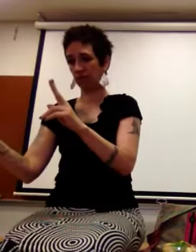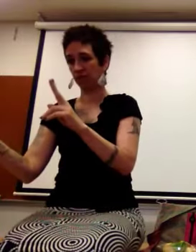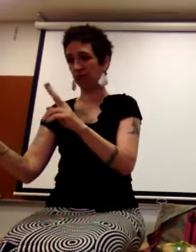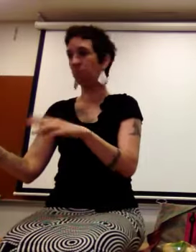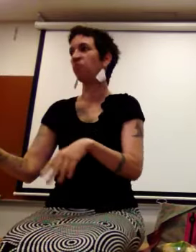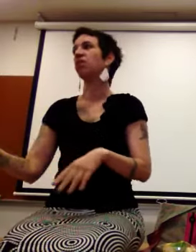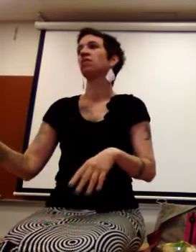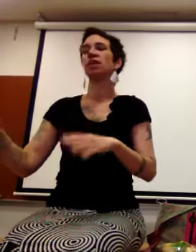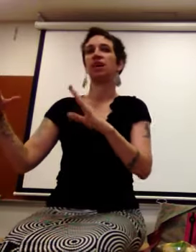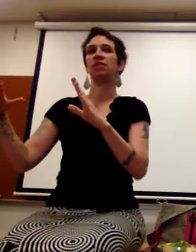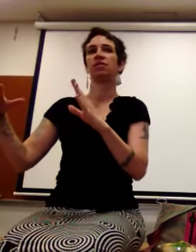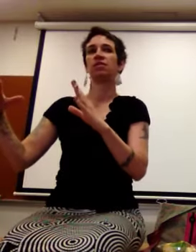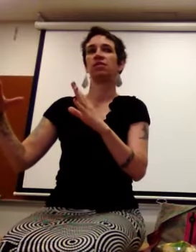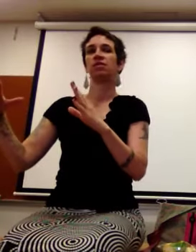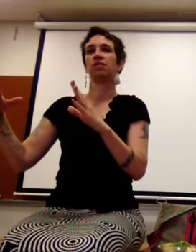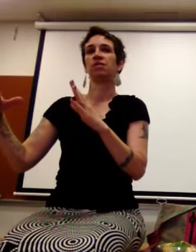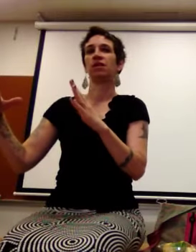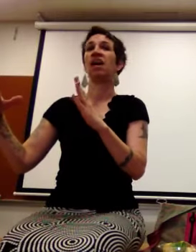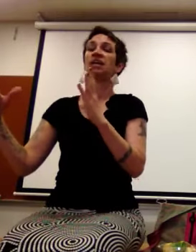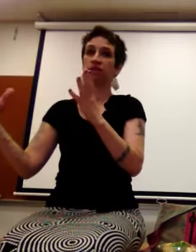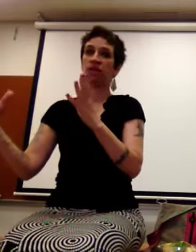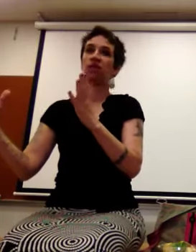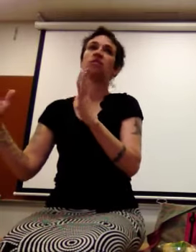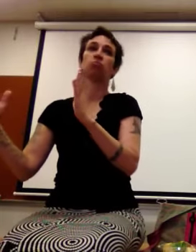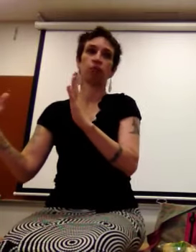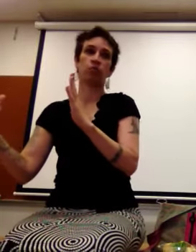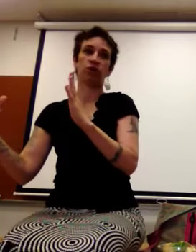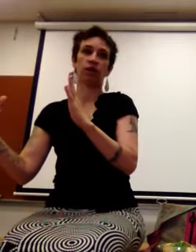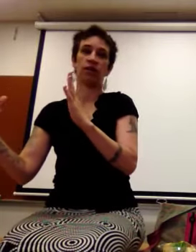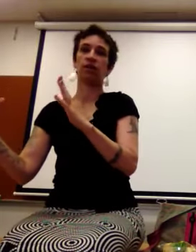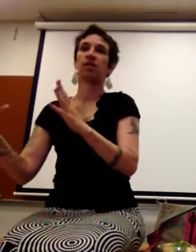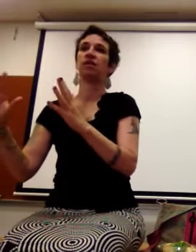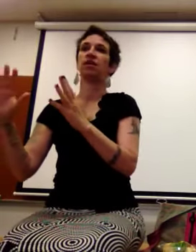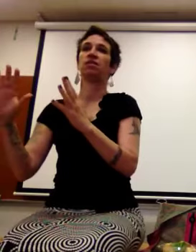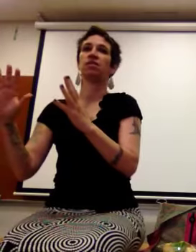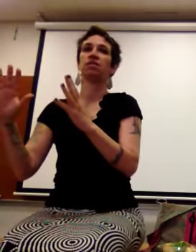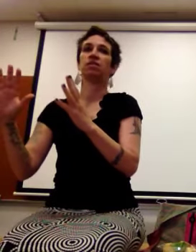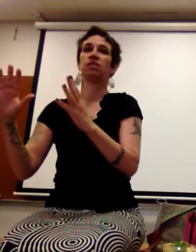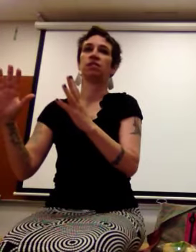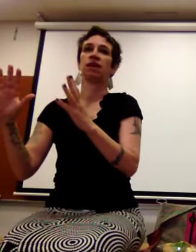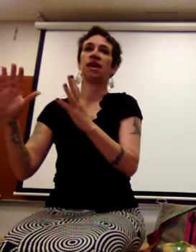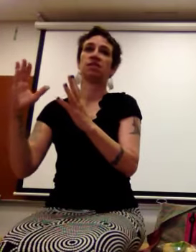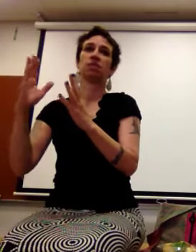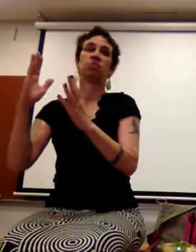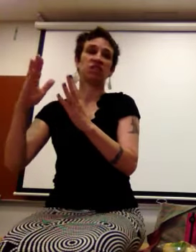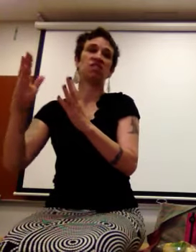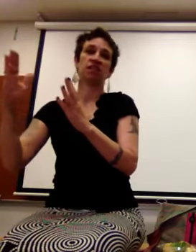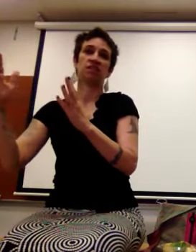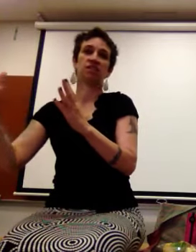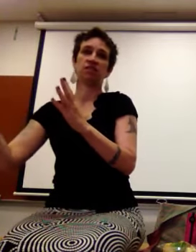segment that I think is appropriate and that has complete